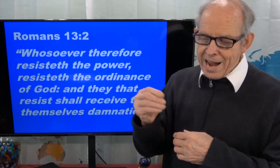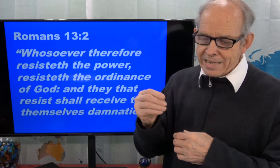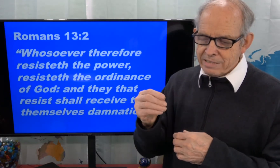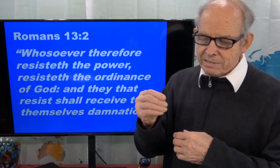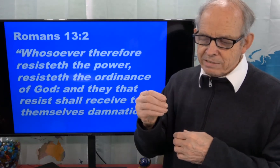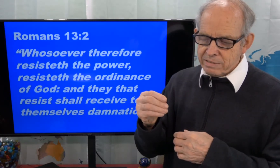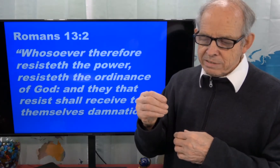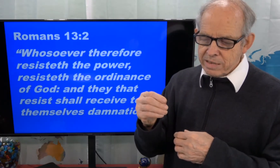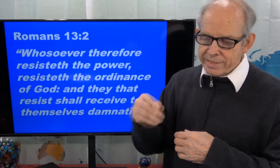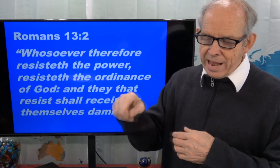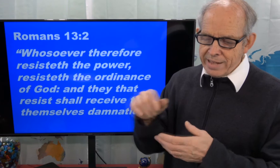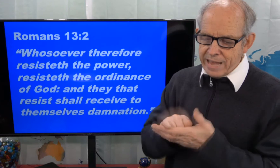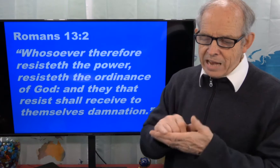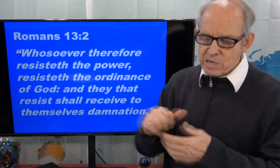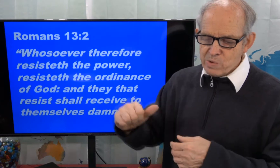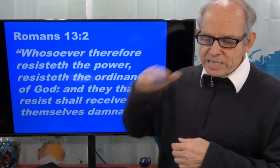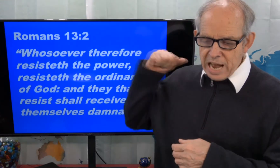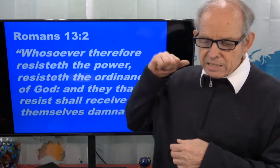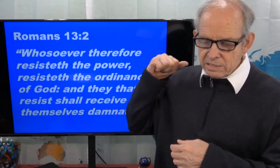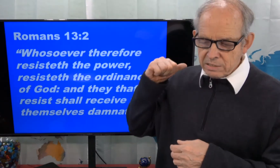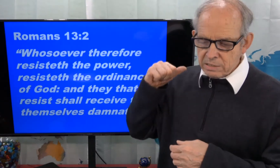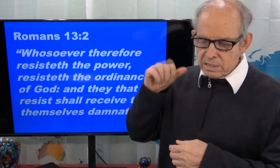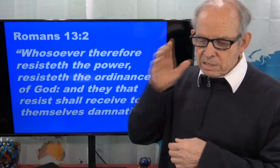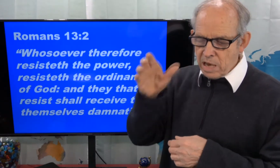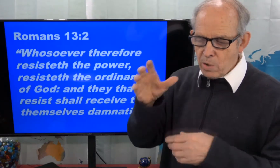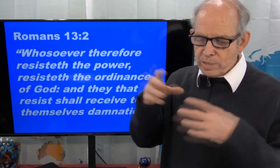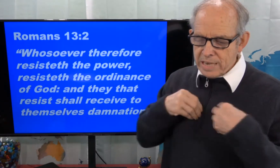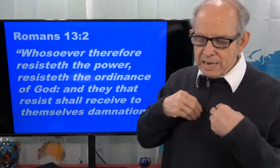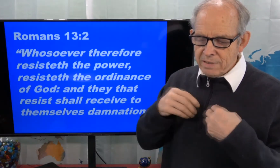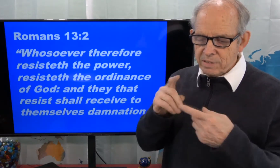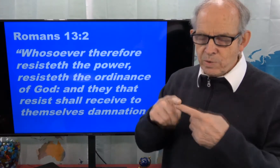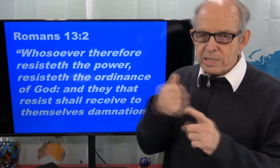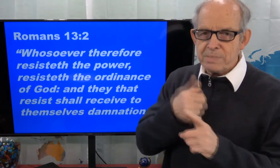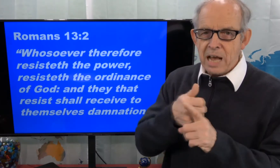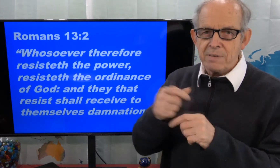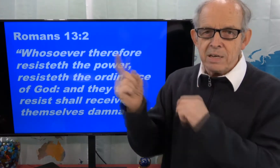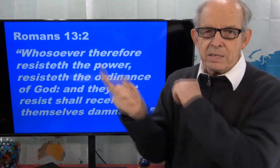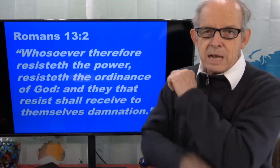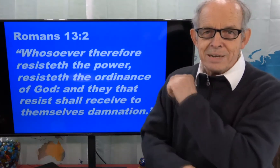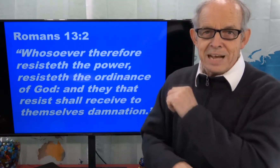And they that reject shall receive to themselves damnation.